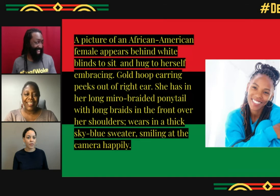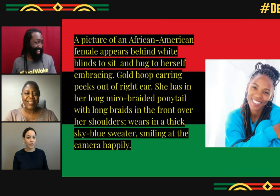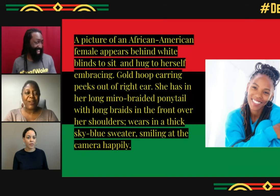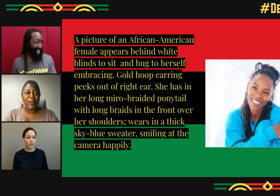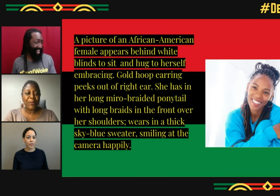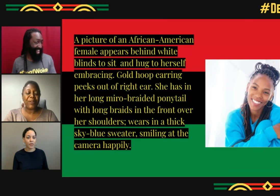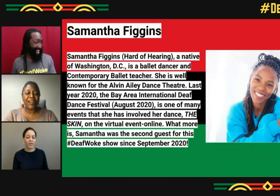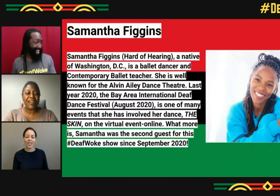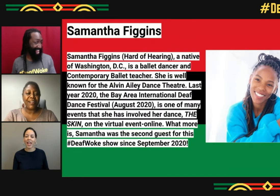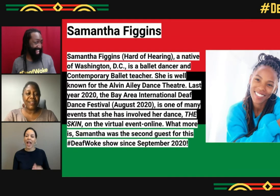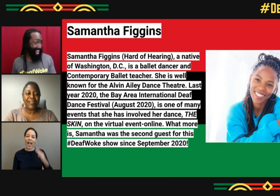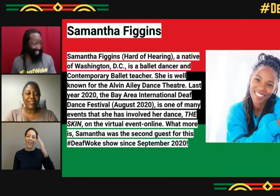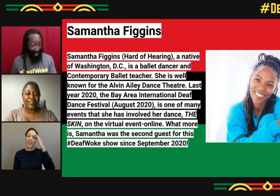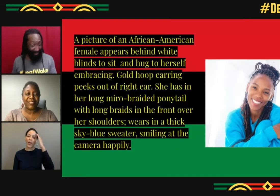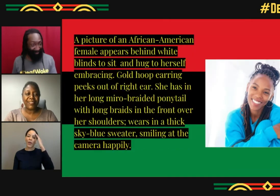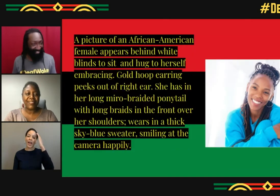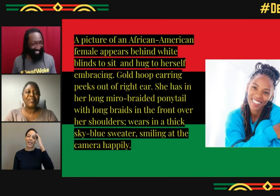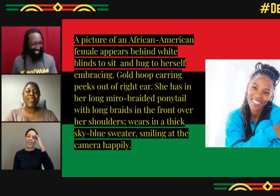I know.